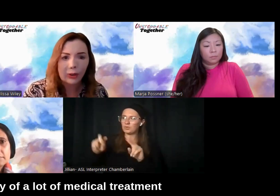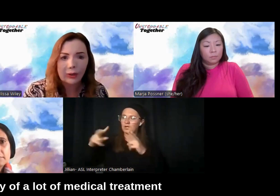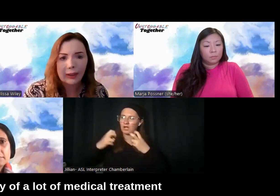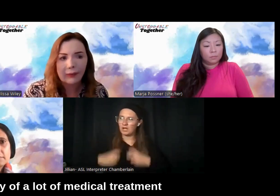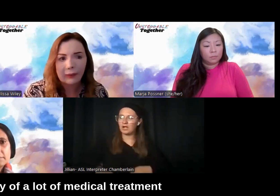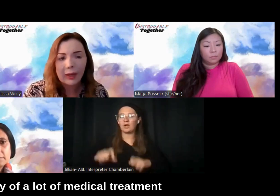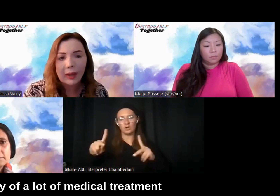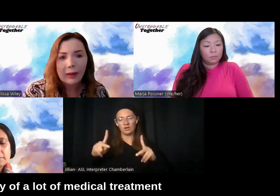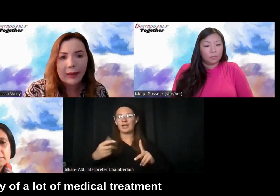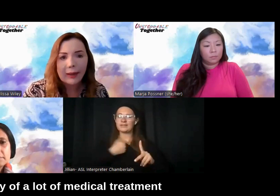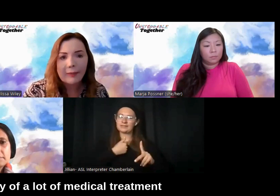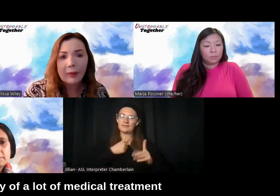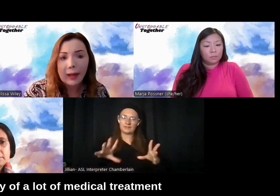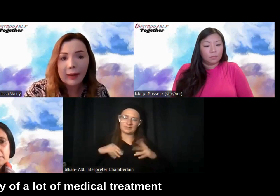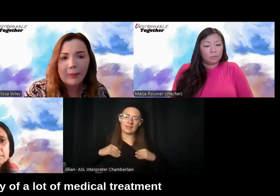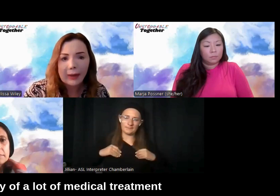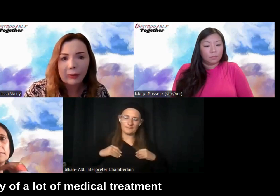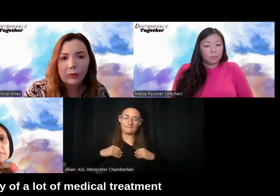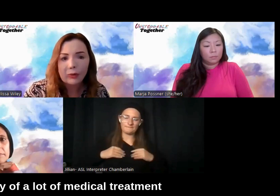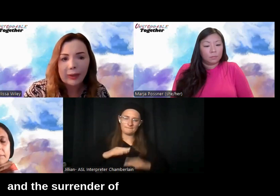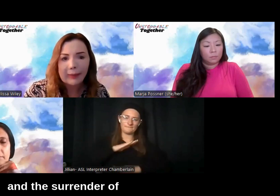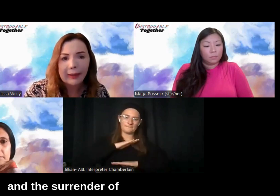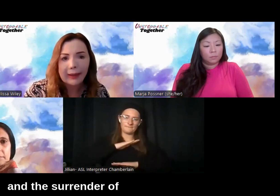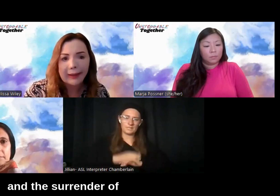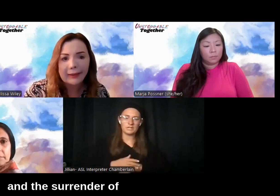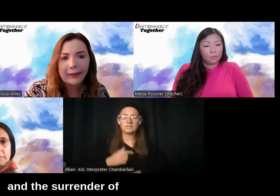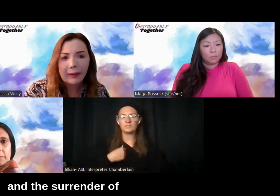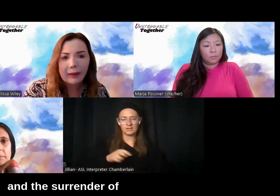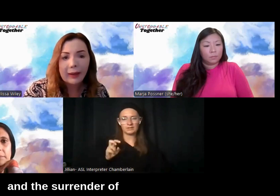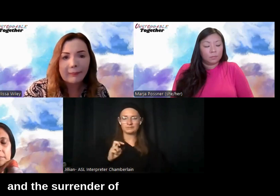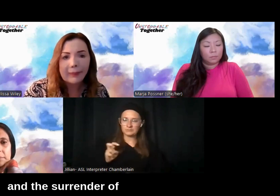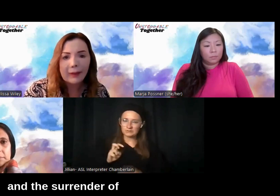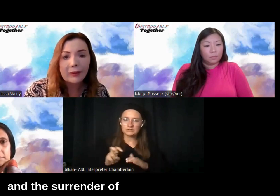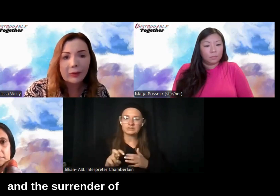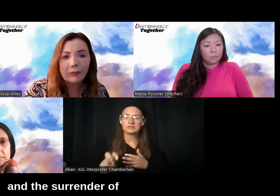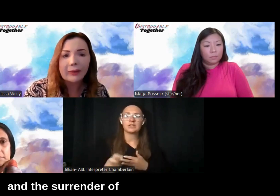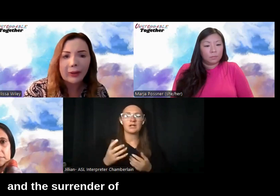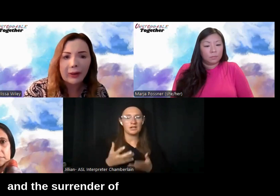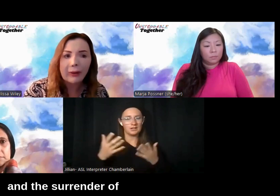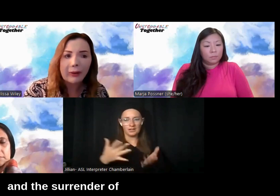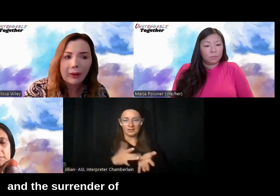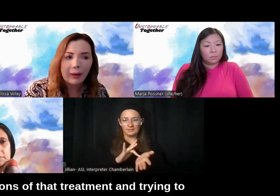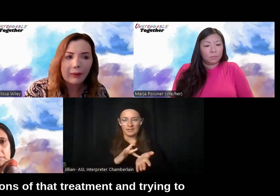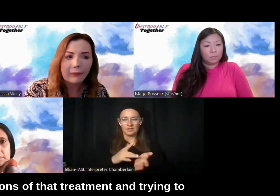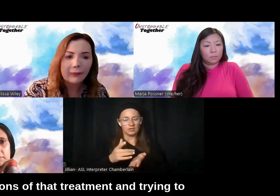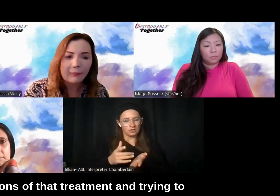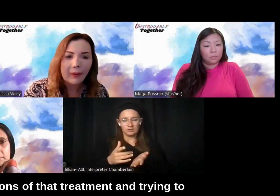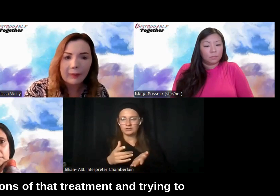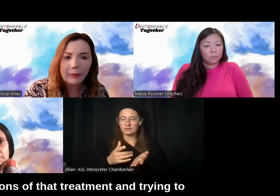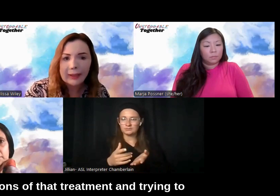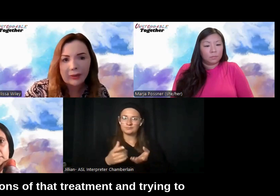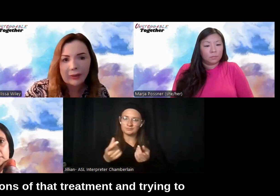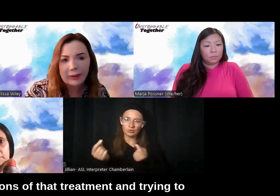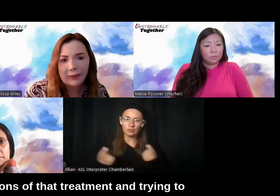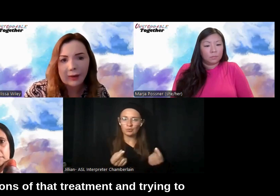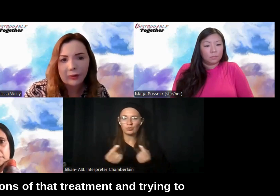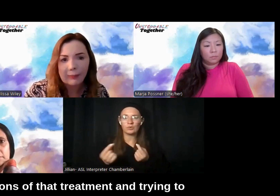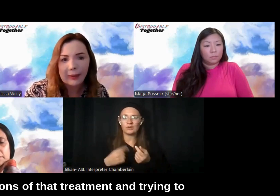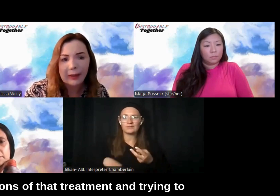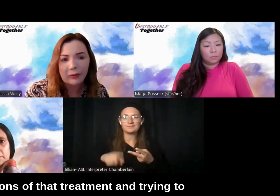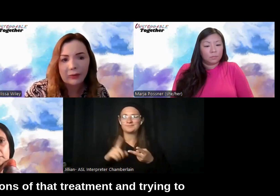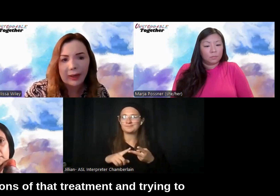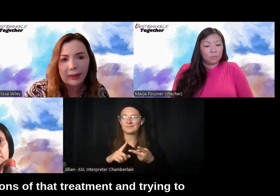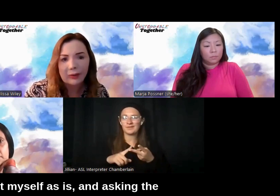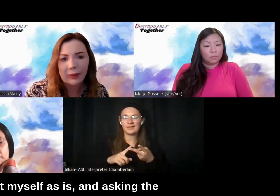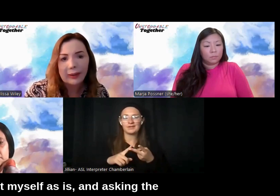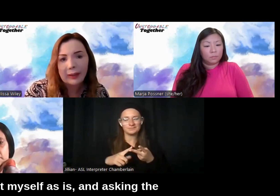whole journey of a lot of medical treatment and the surrender of the limitations of that